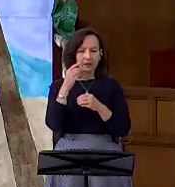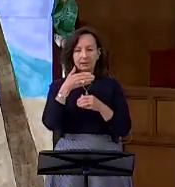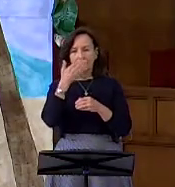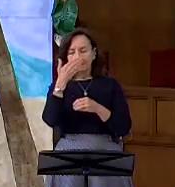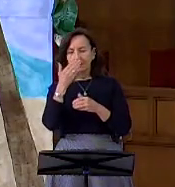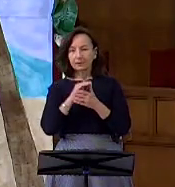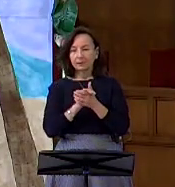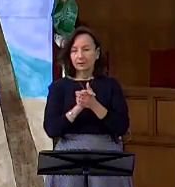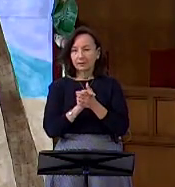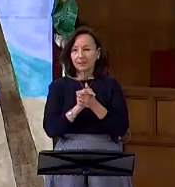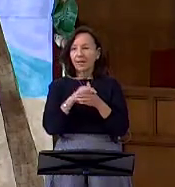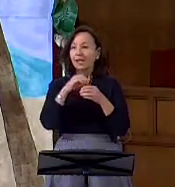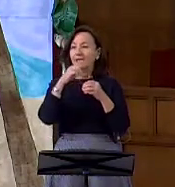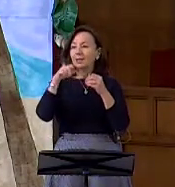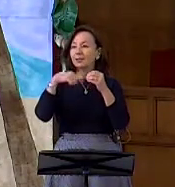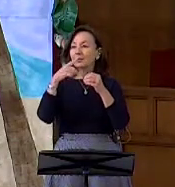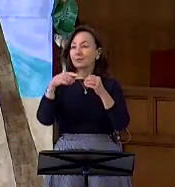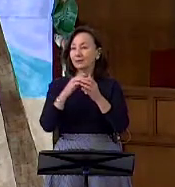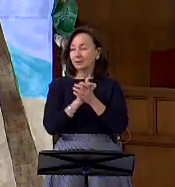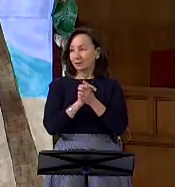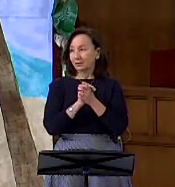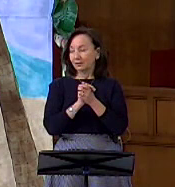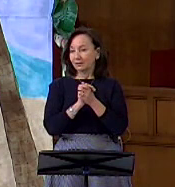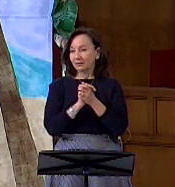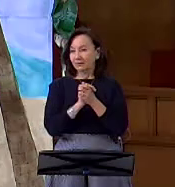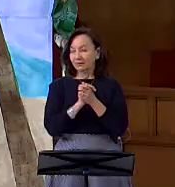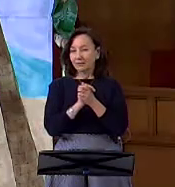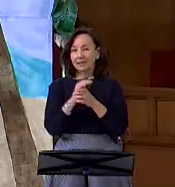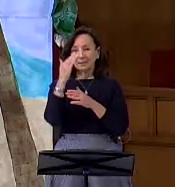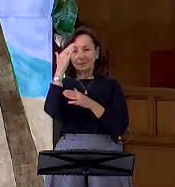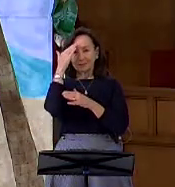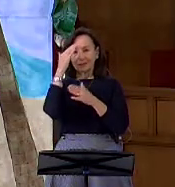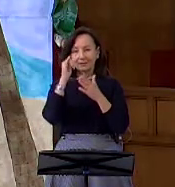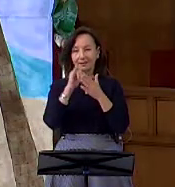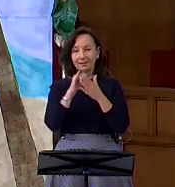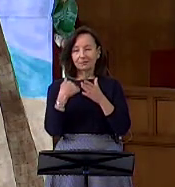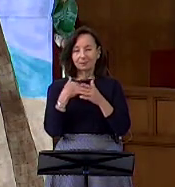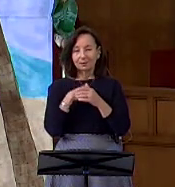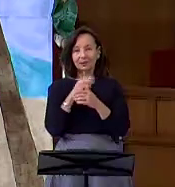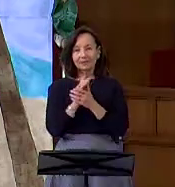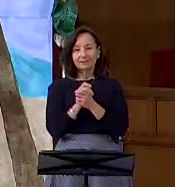smell. It's about the state of mind that we're in.